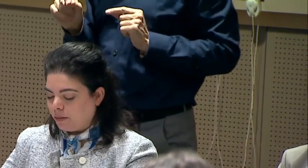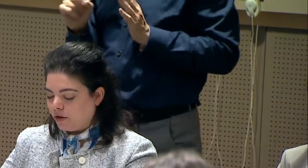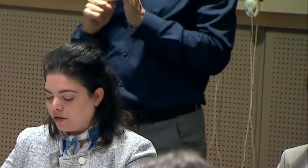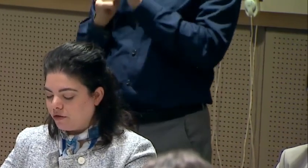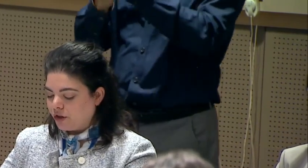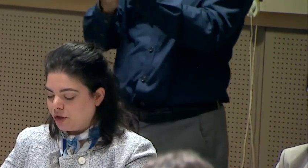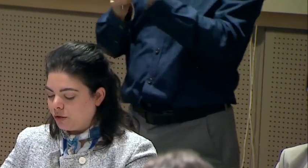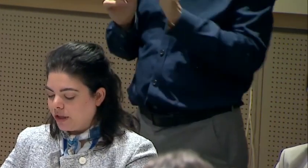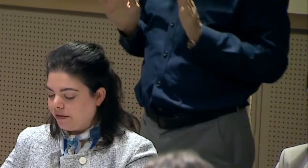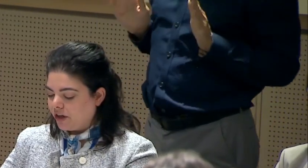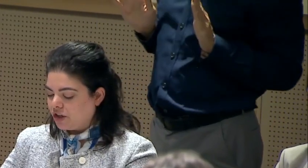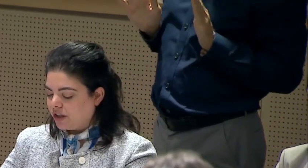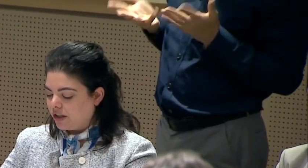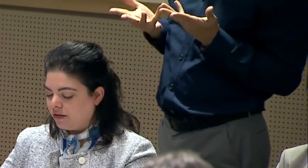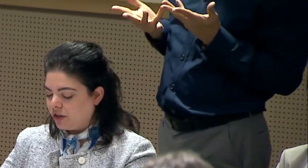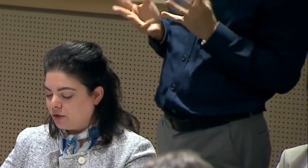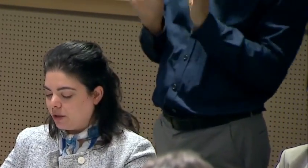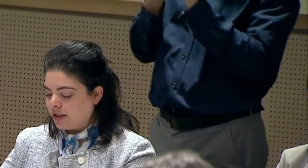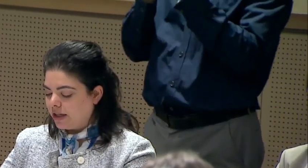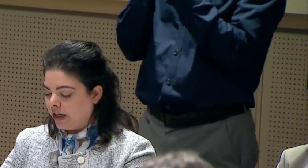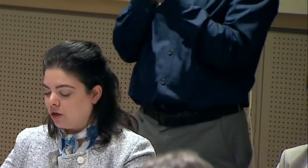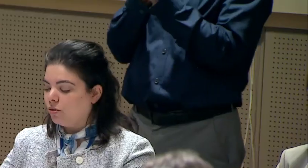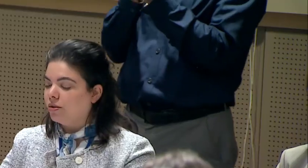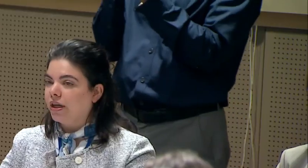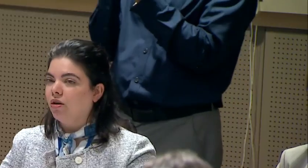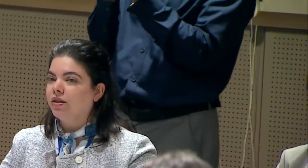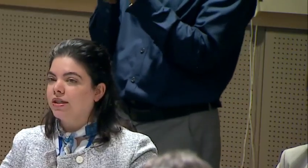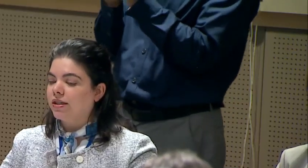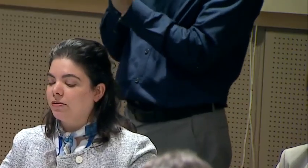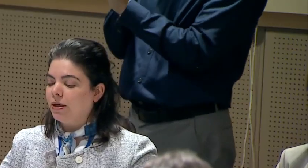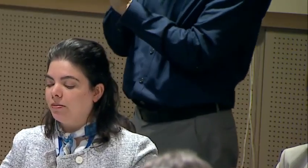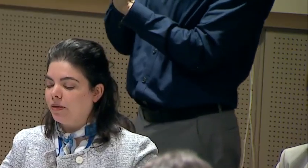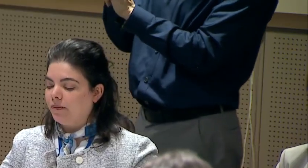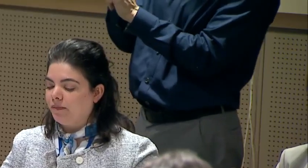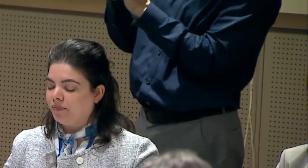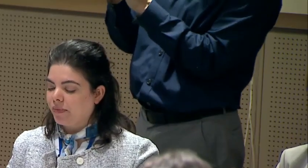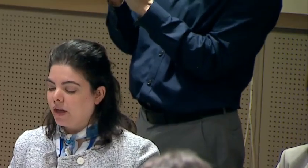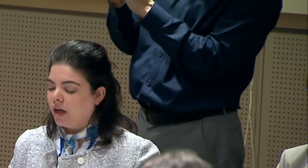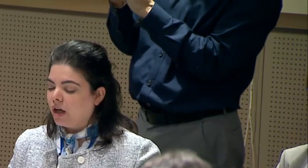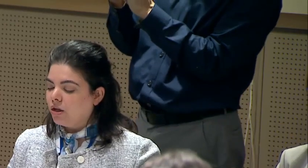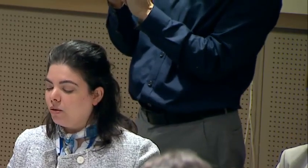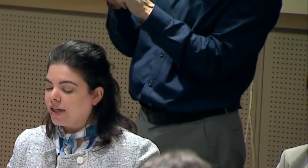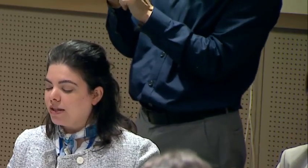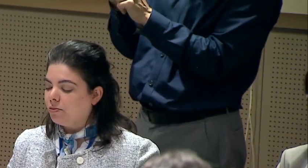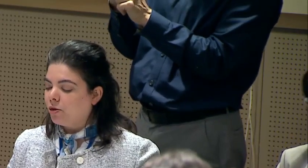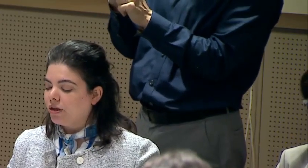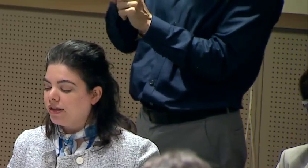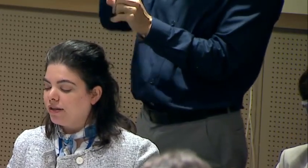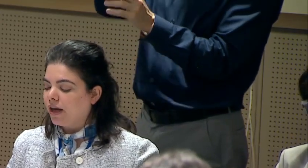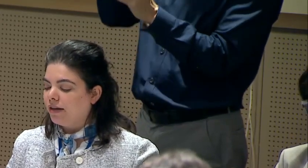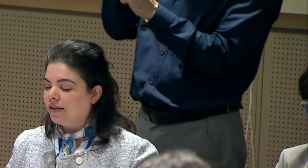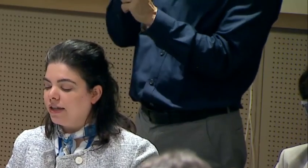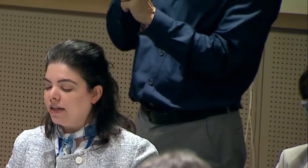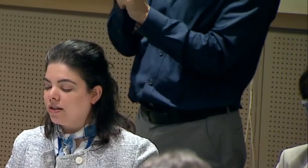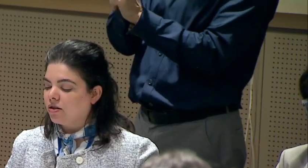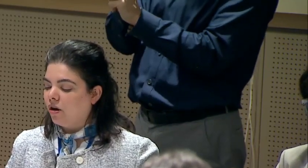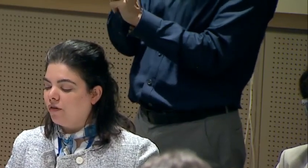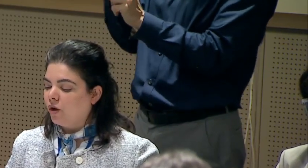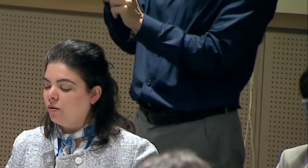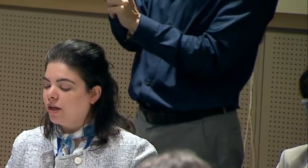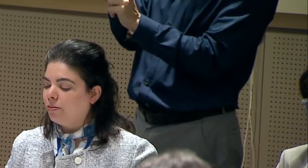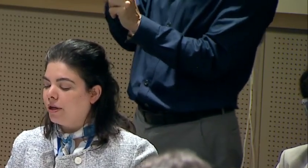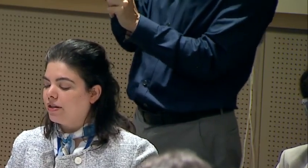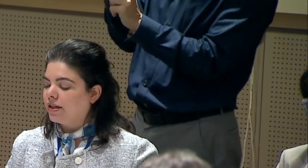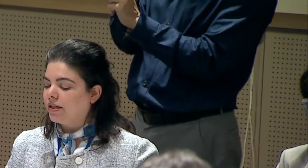and support for neurodivergent individuals, including autistic people. No less important are the needs